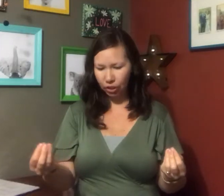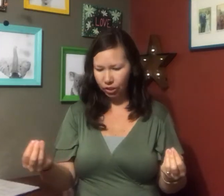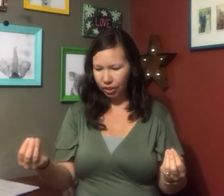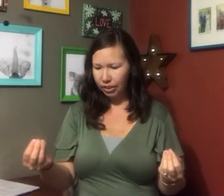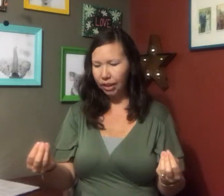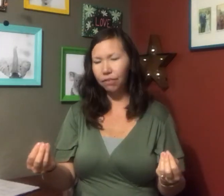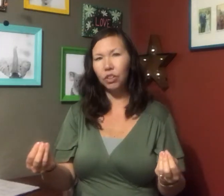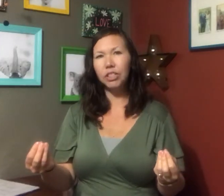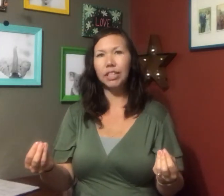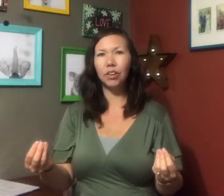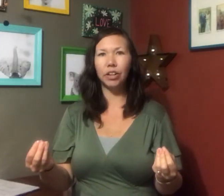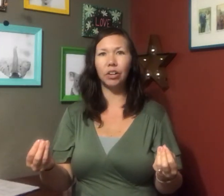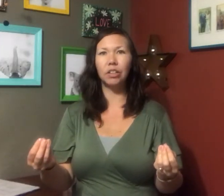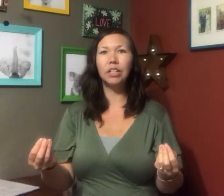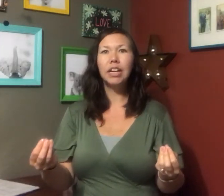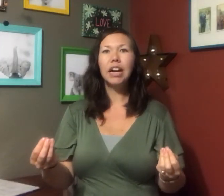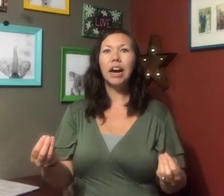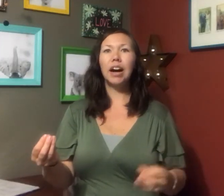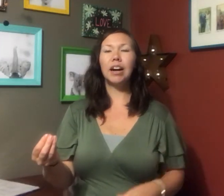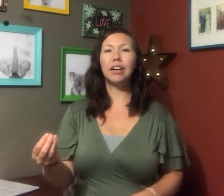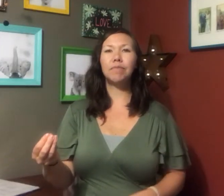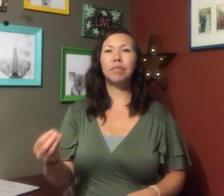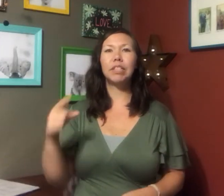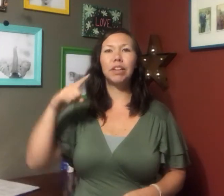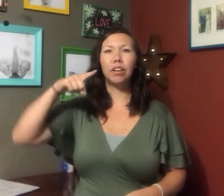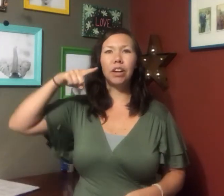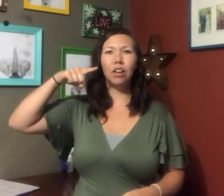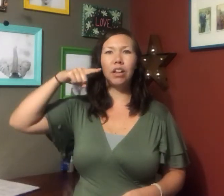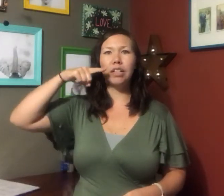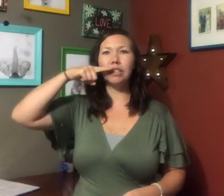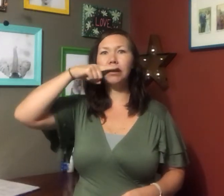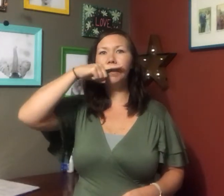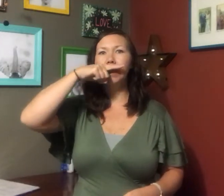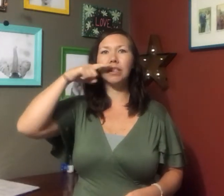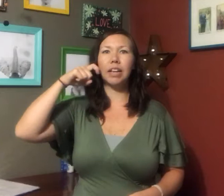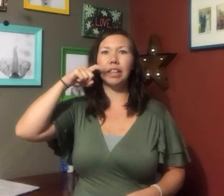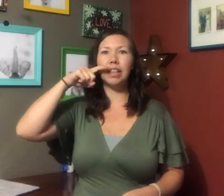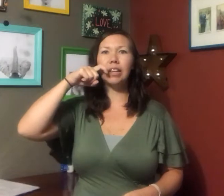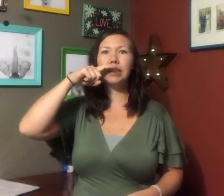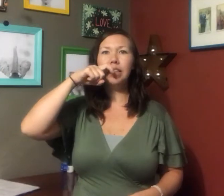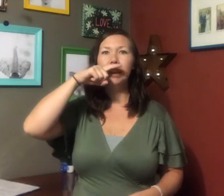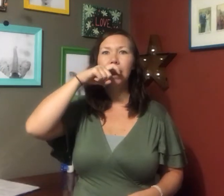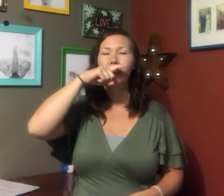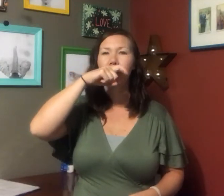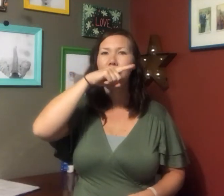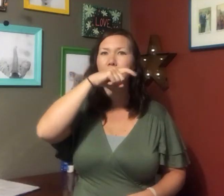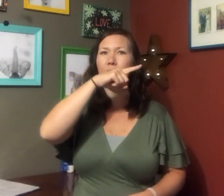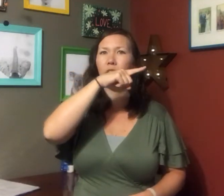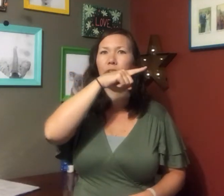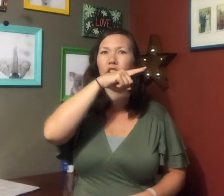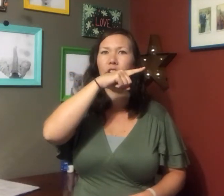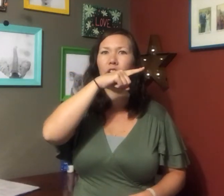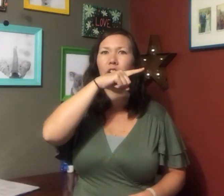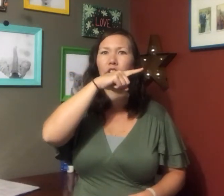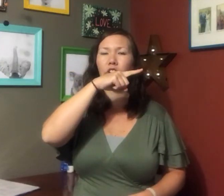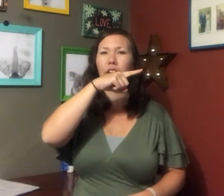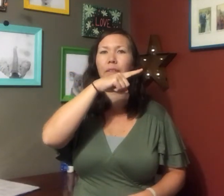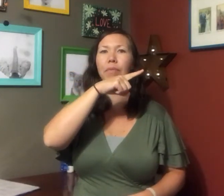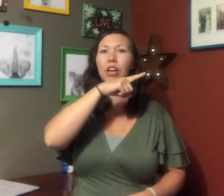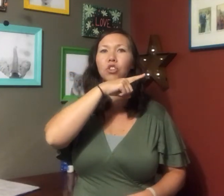to the sign for cereal. Cereal is like this, like that little caterpillar munching across your lip.